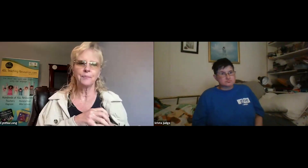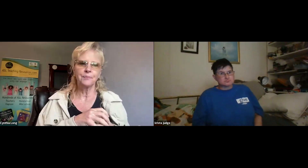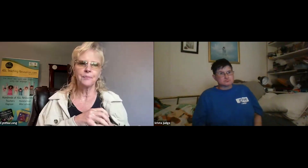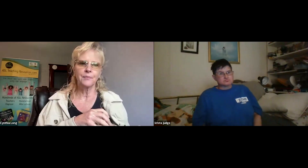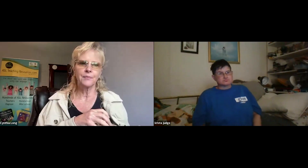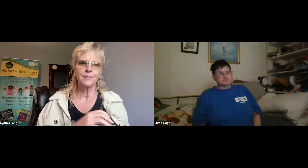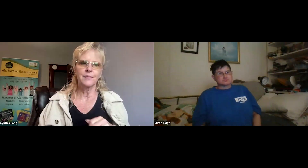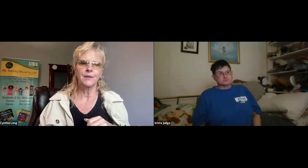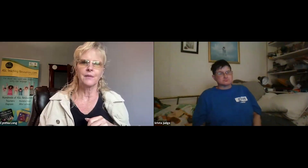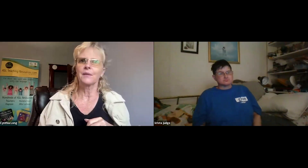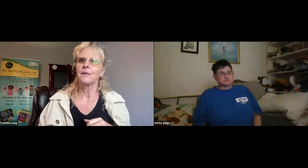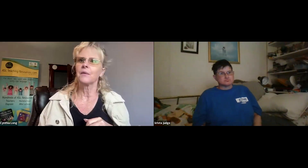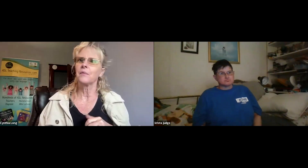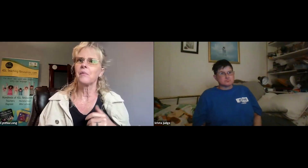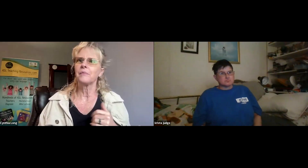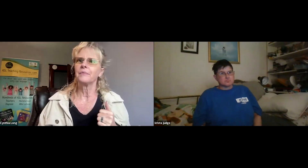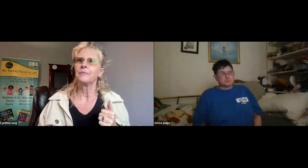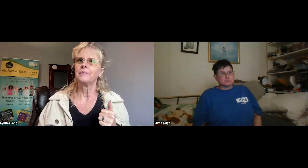ED?